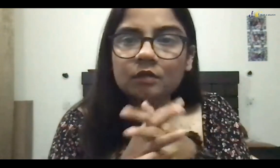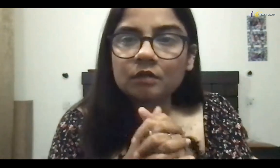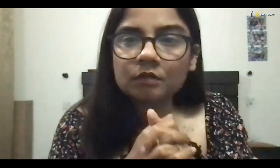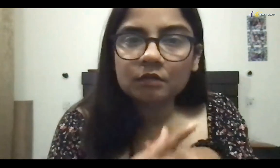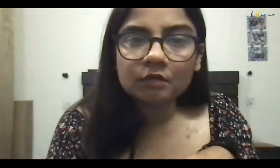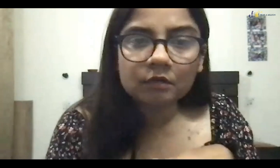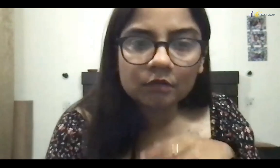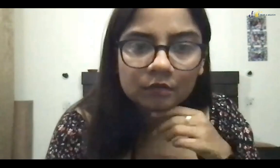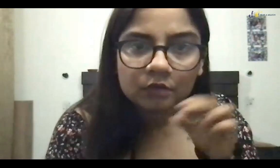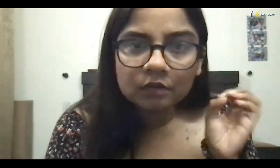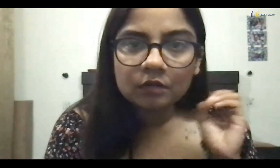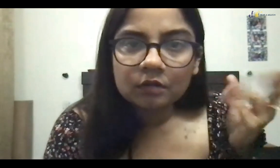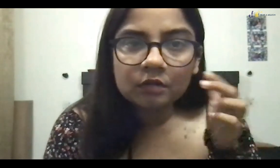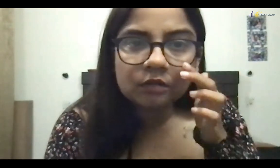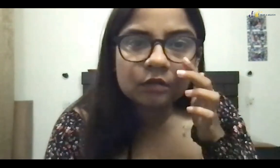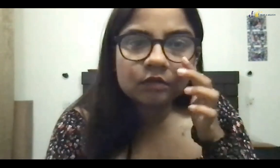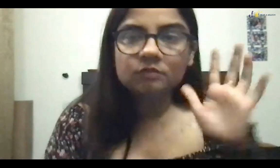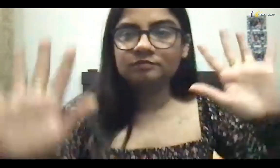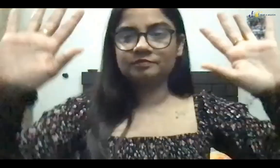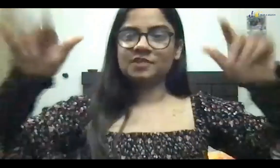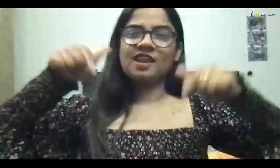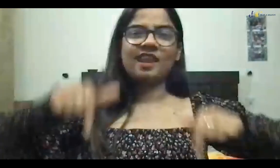We lost her.